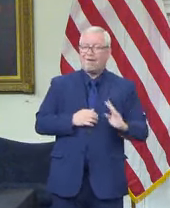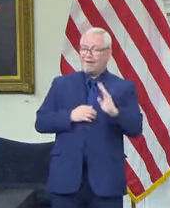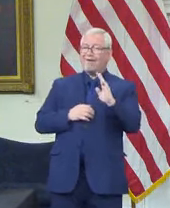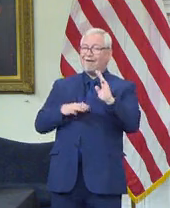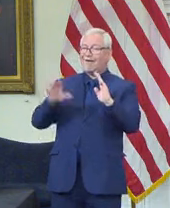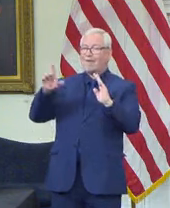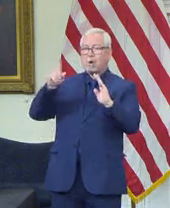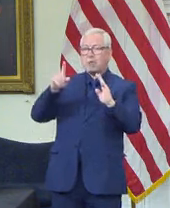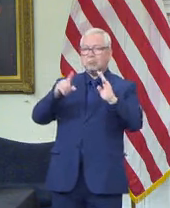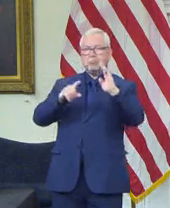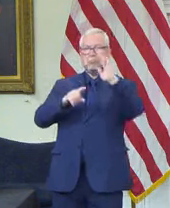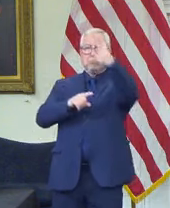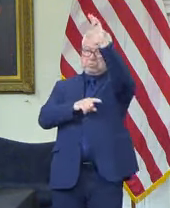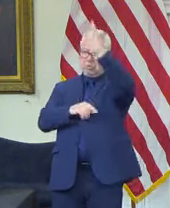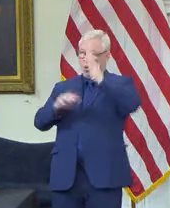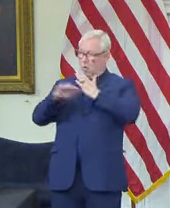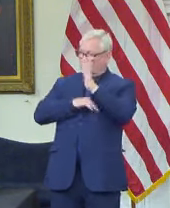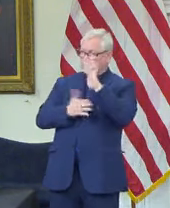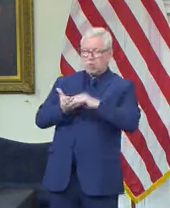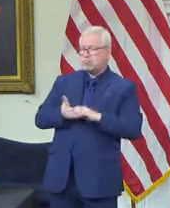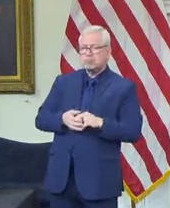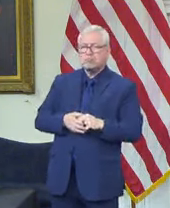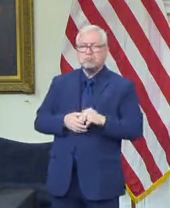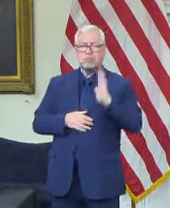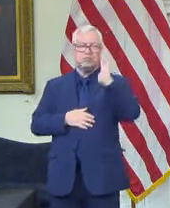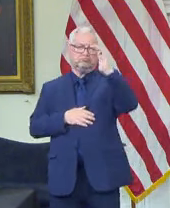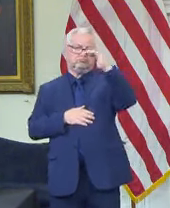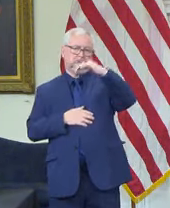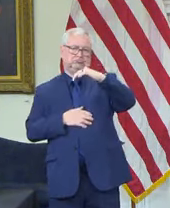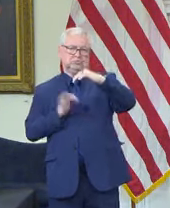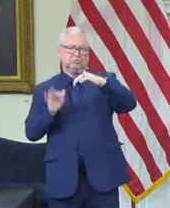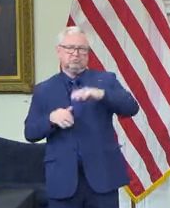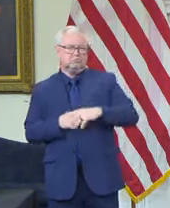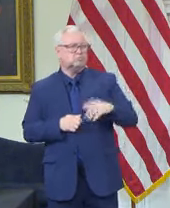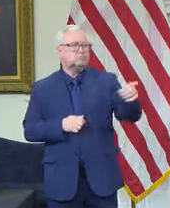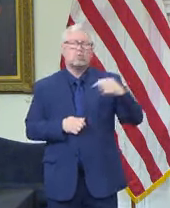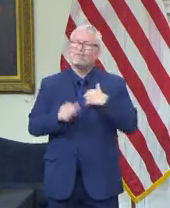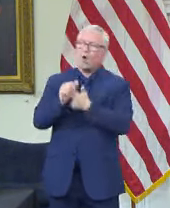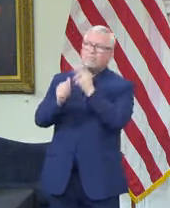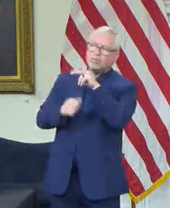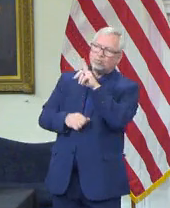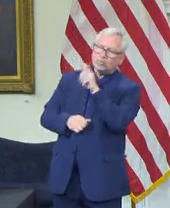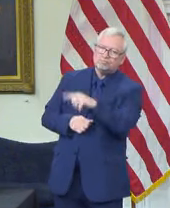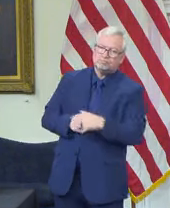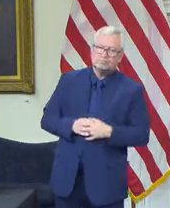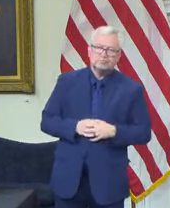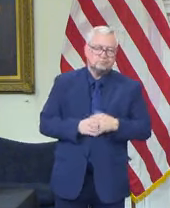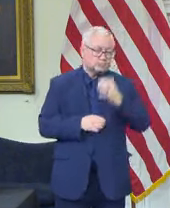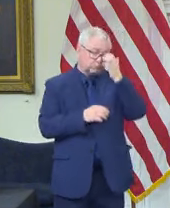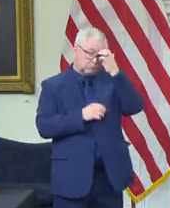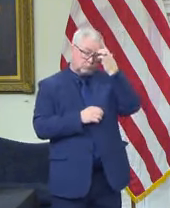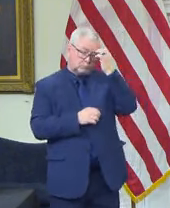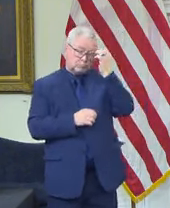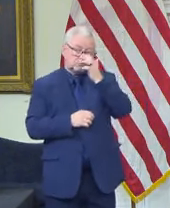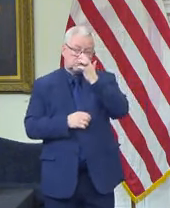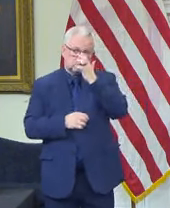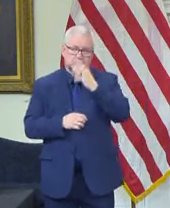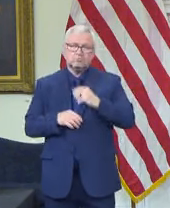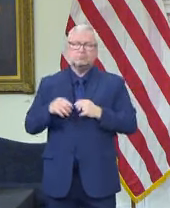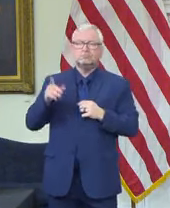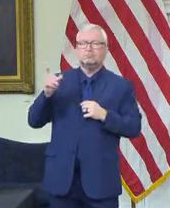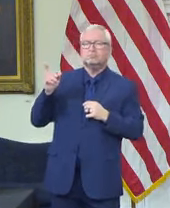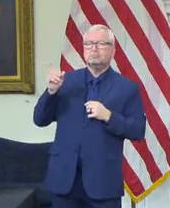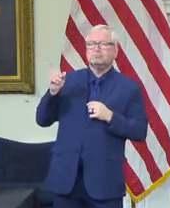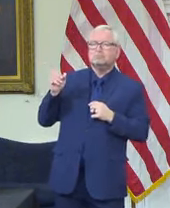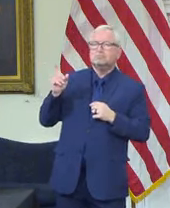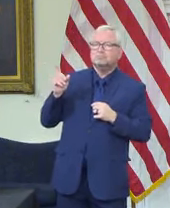it's going to keep coming down. That's what we're hopeful. Are we still anticipating this higher impact time